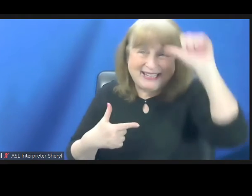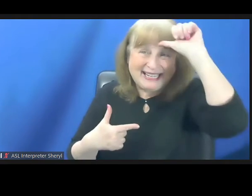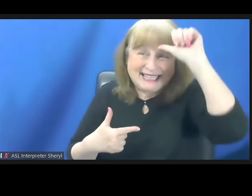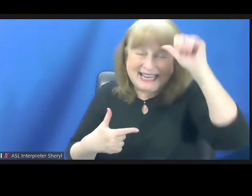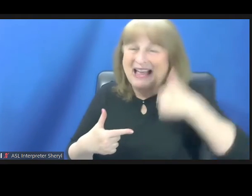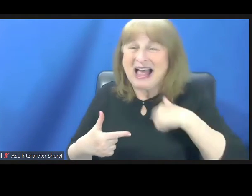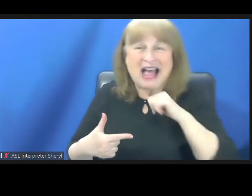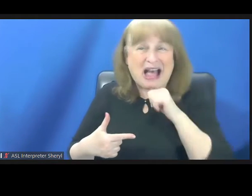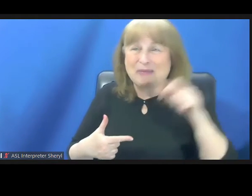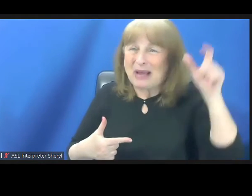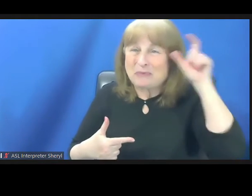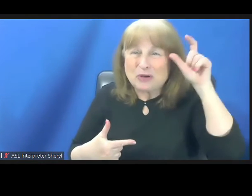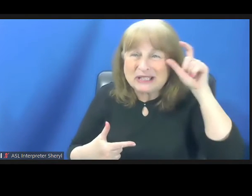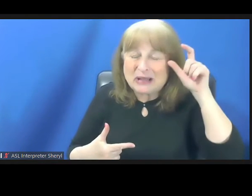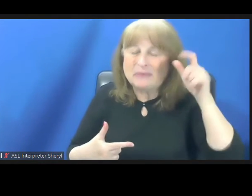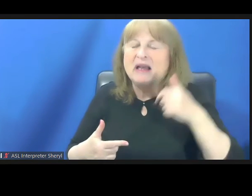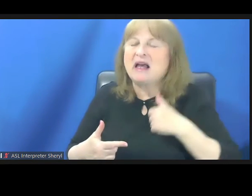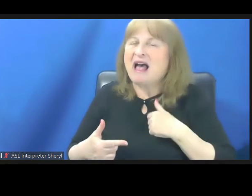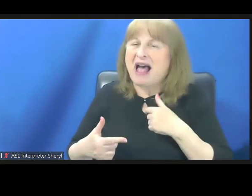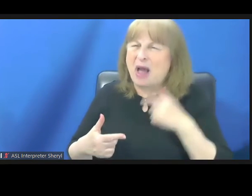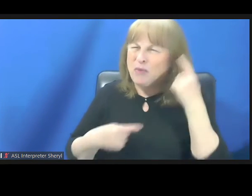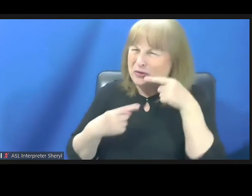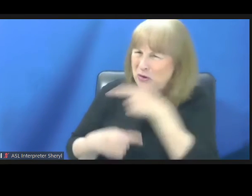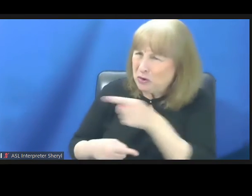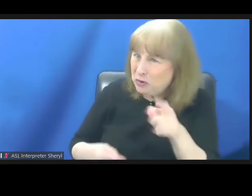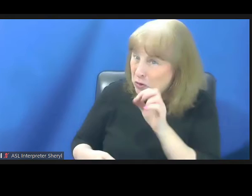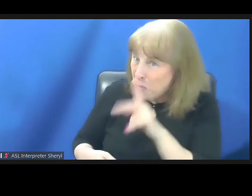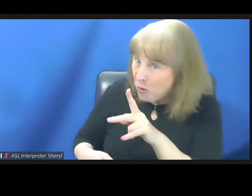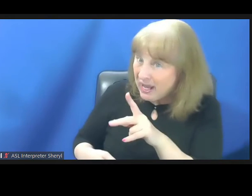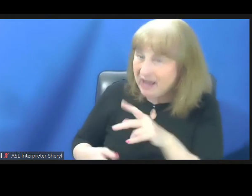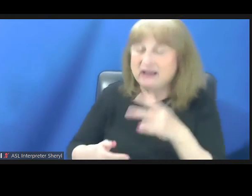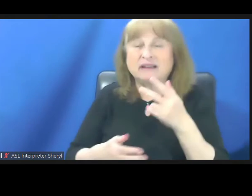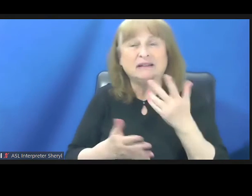not a Muslim. So are you okay with it? One, they were